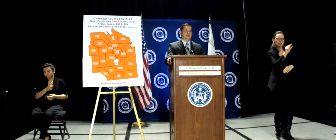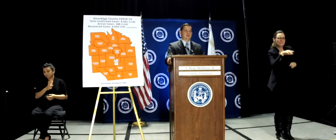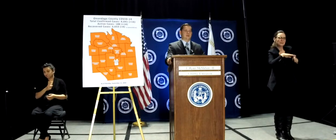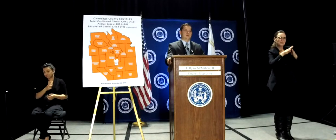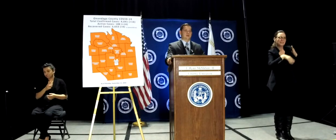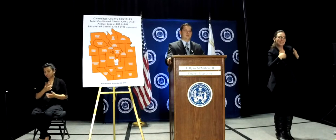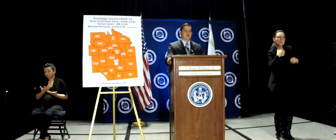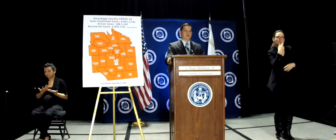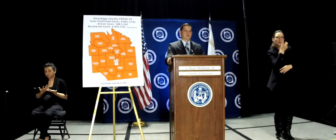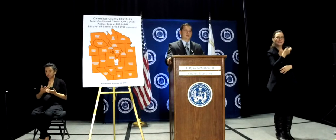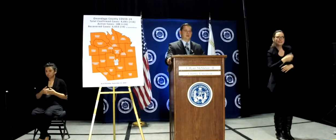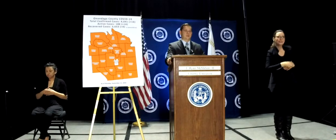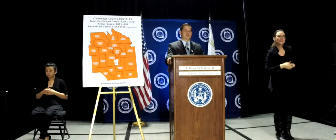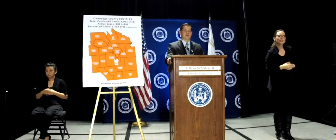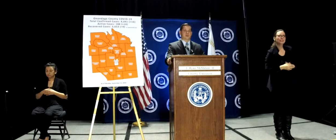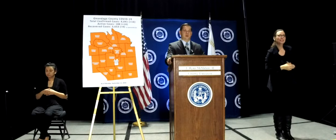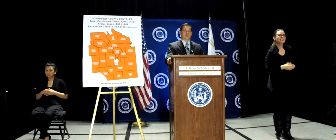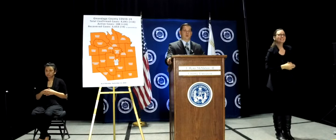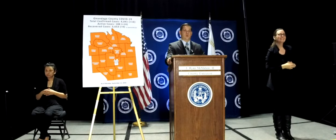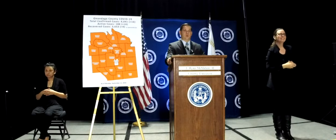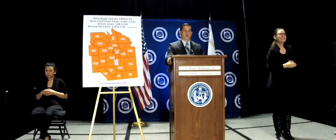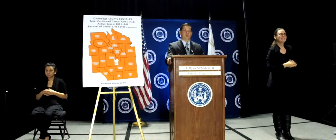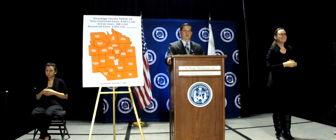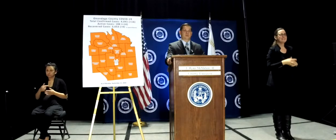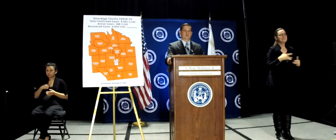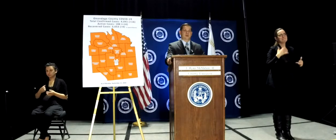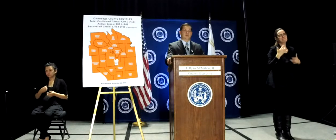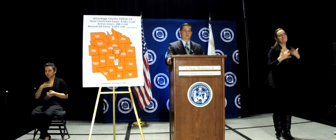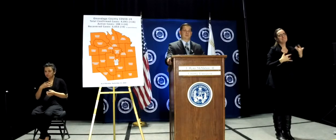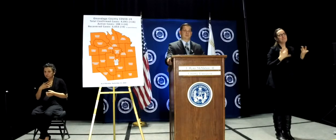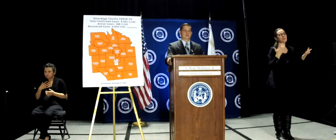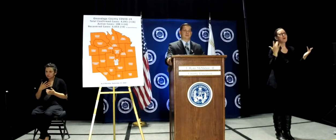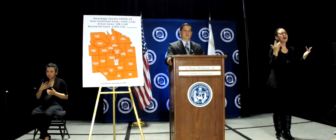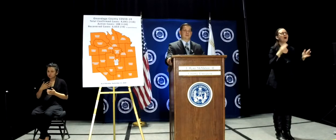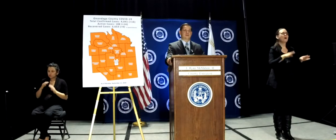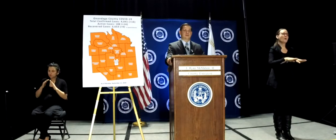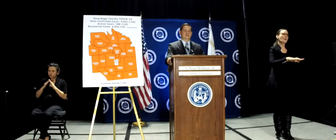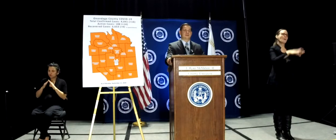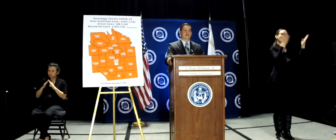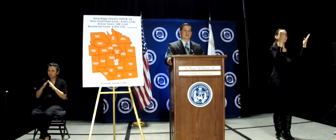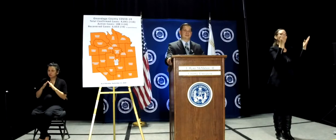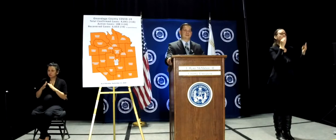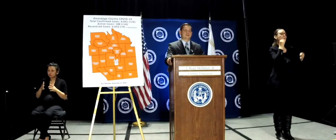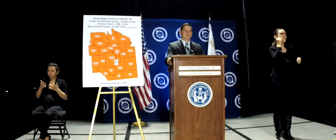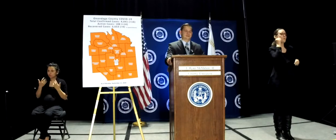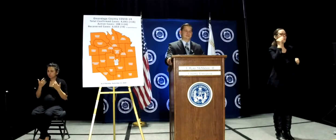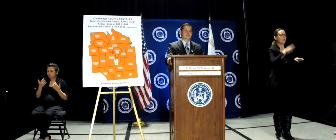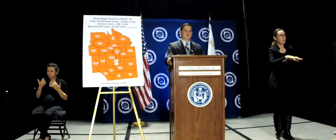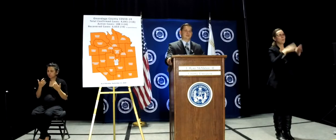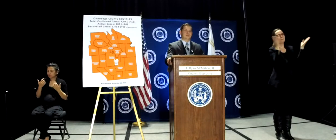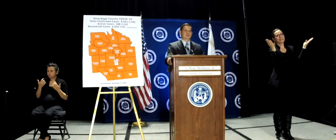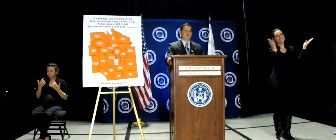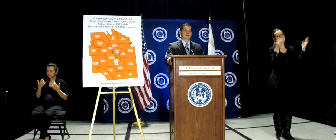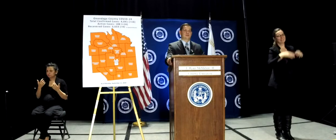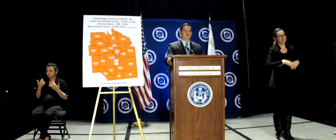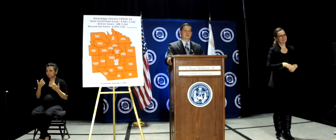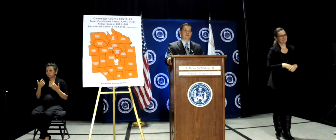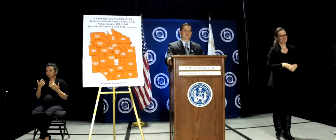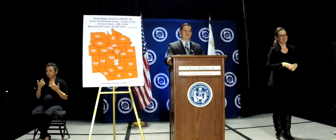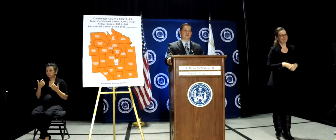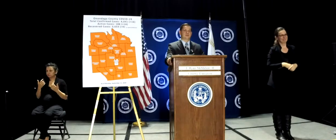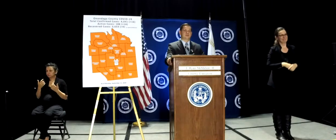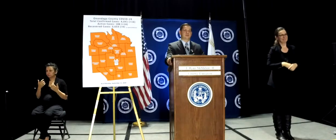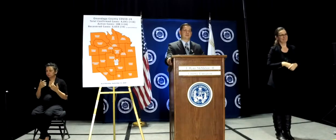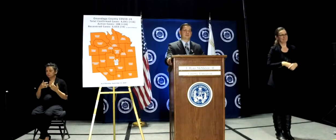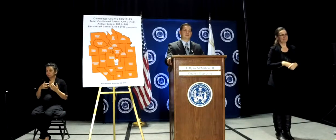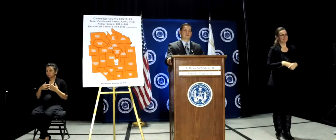and certainly I'm excited about the home opener. Well, that's what I wanted to ask you. Yeah. Hopefully we weren't going to dive into your fantasy team, but I